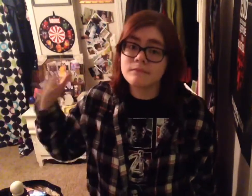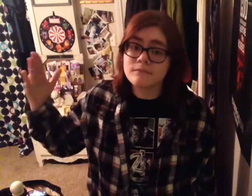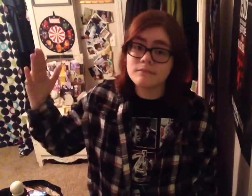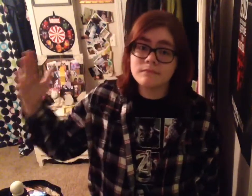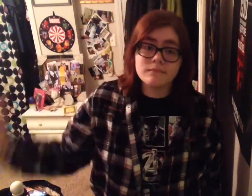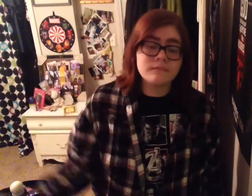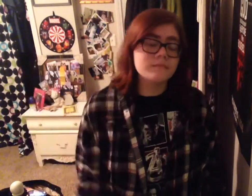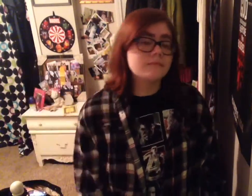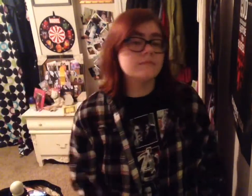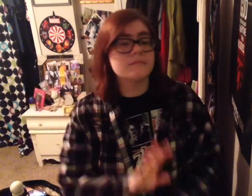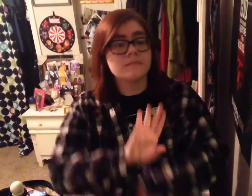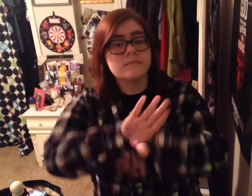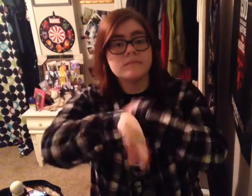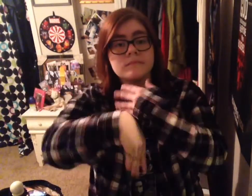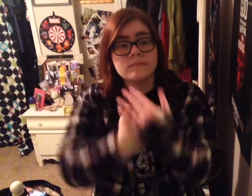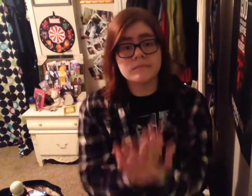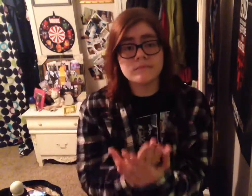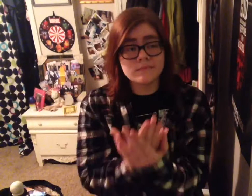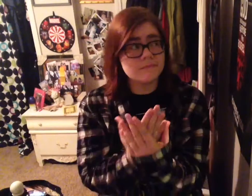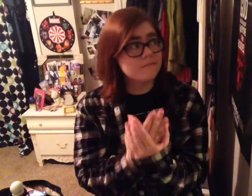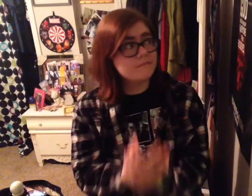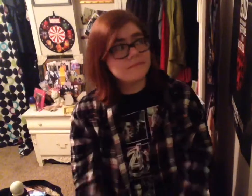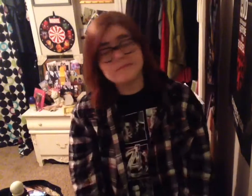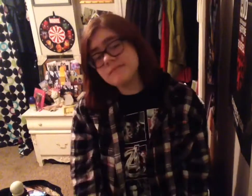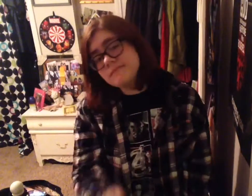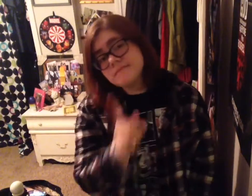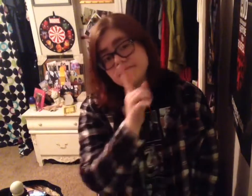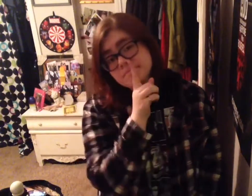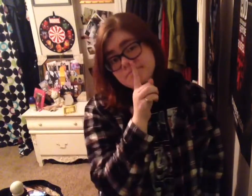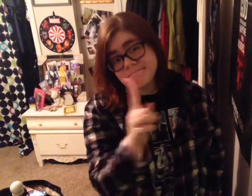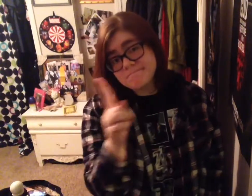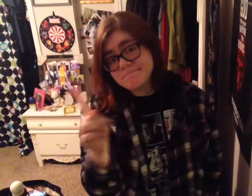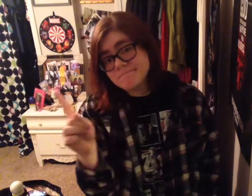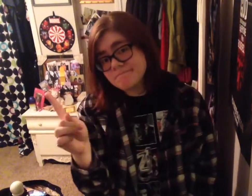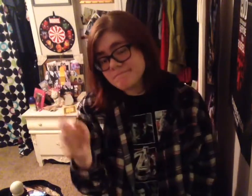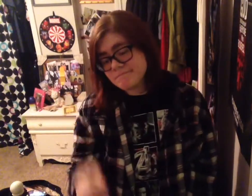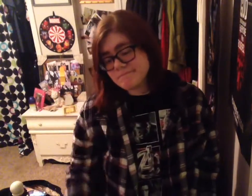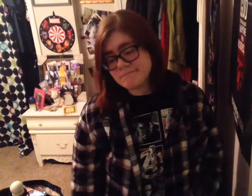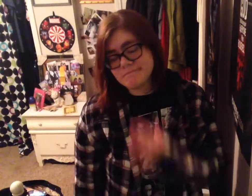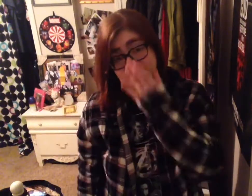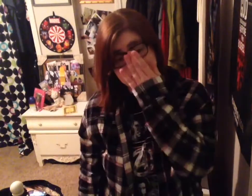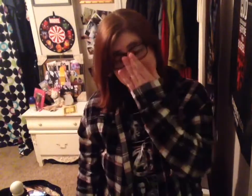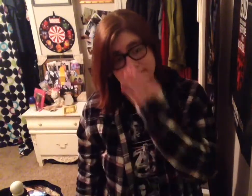Away from all of reality